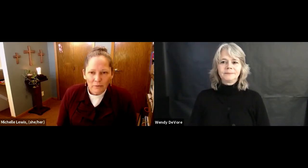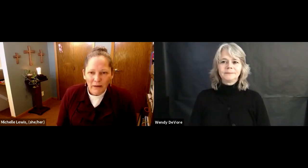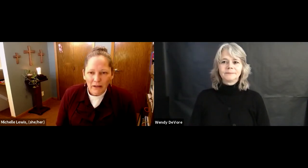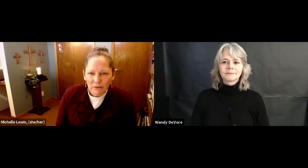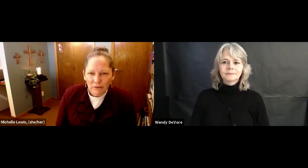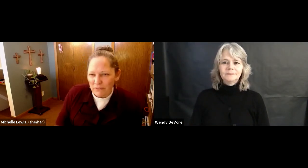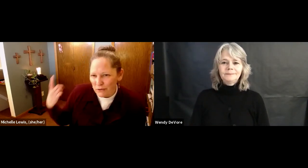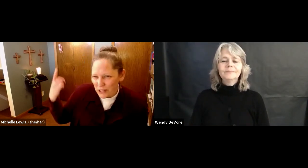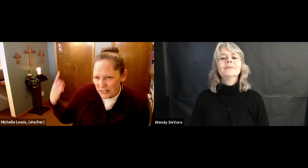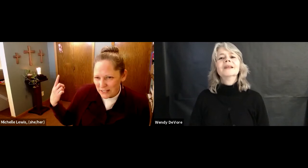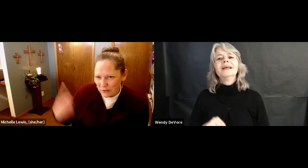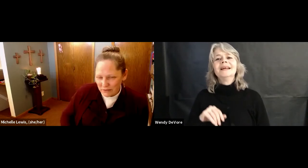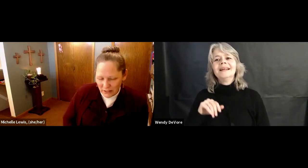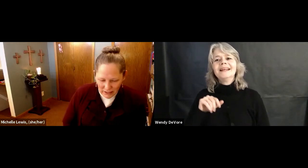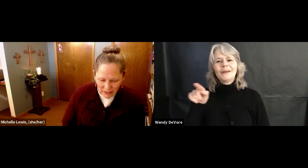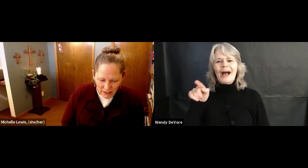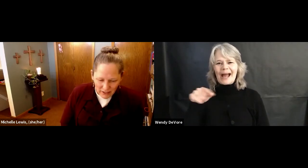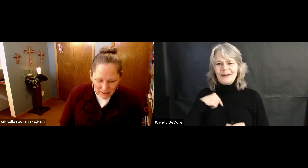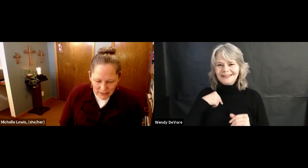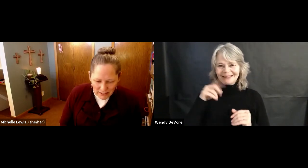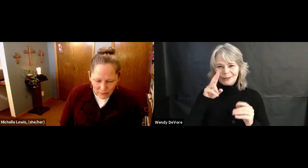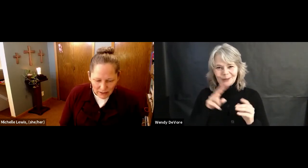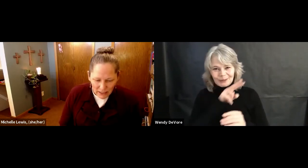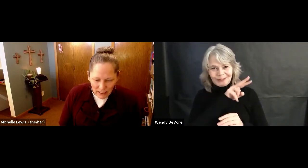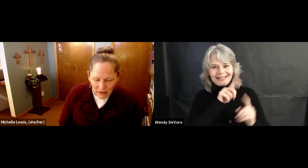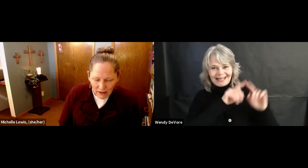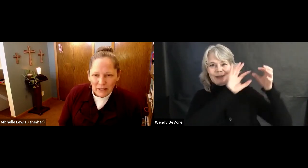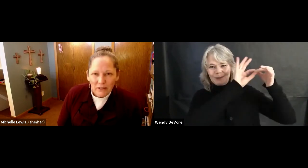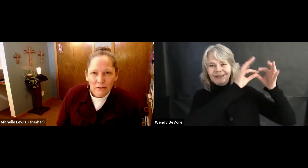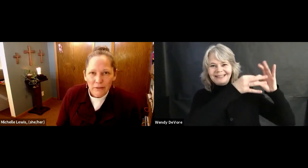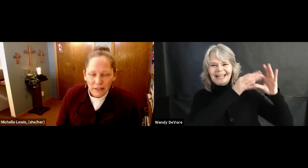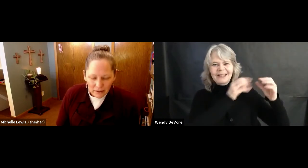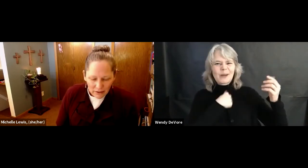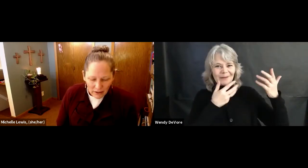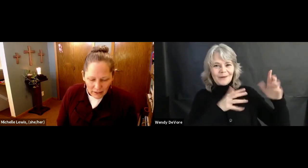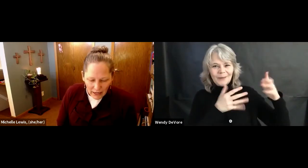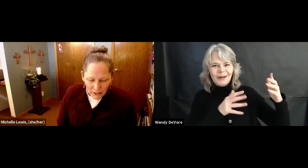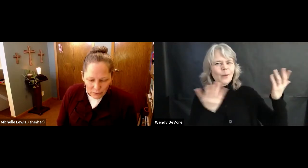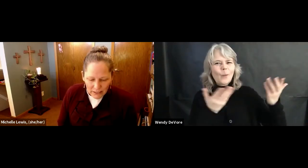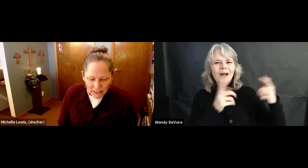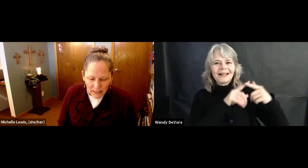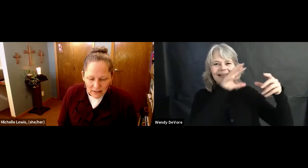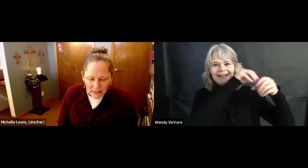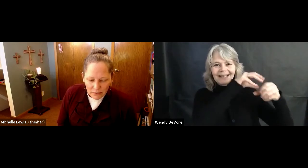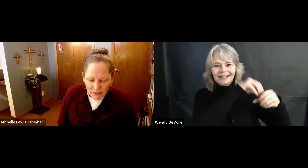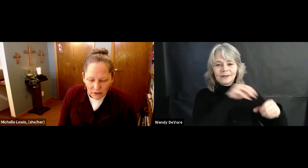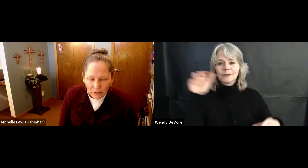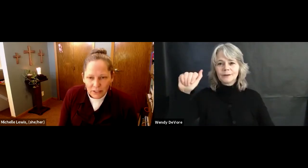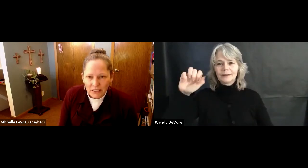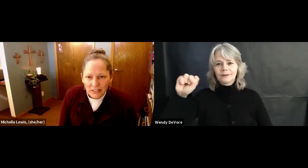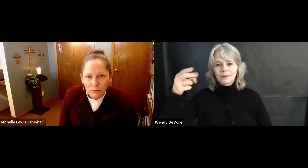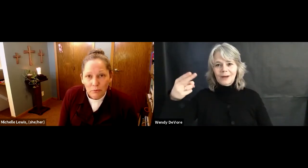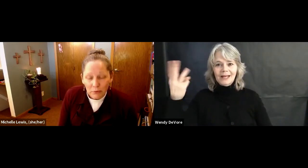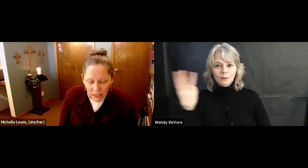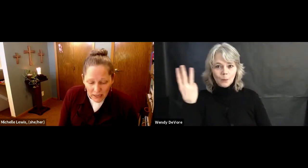I look back through the few chains that we've done to see what they included. On Ash Wednesday, the slips